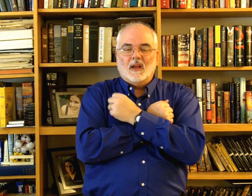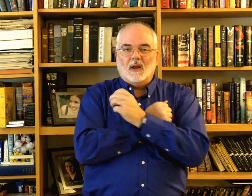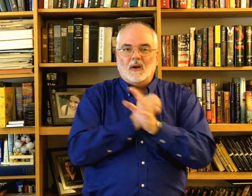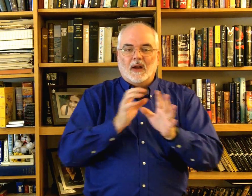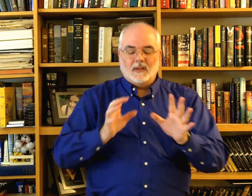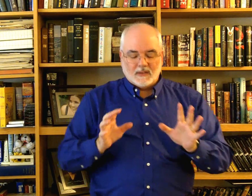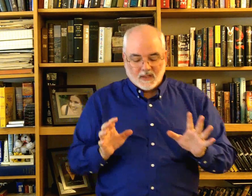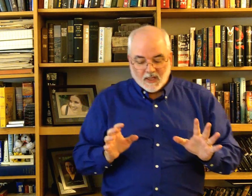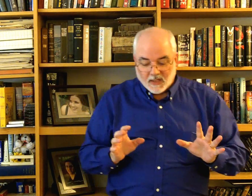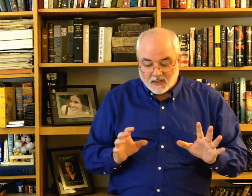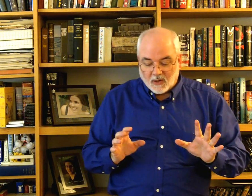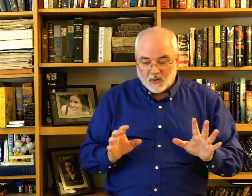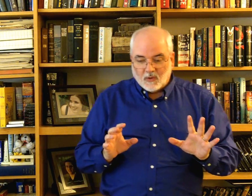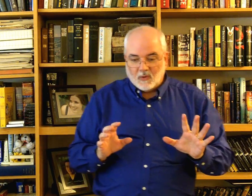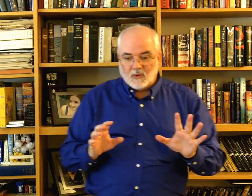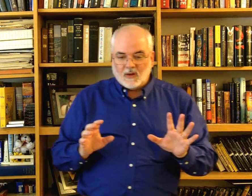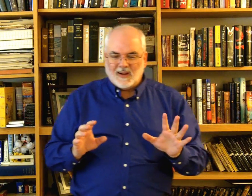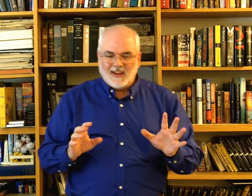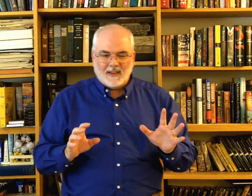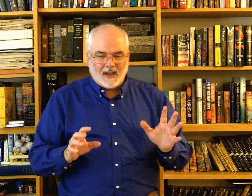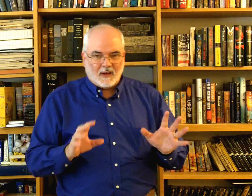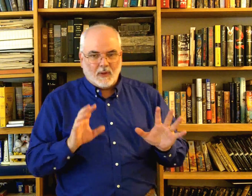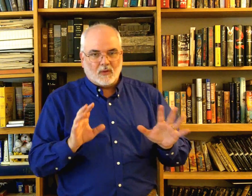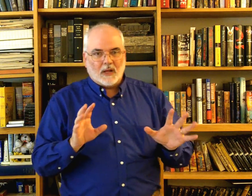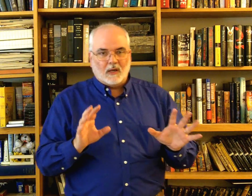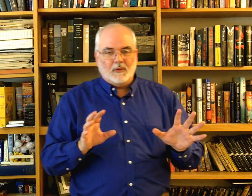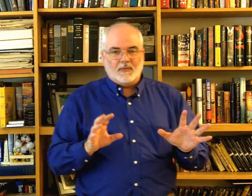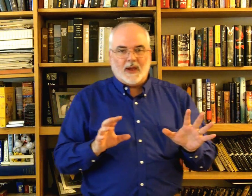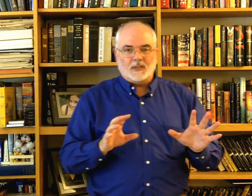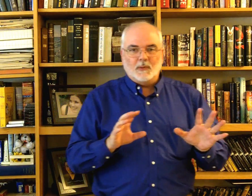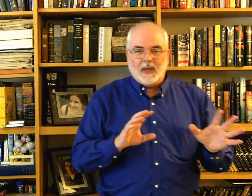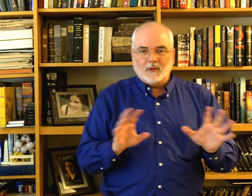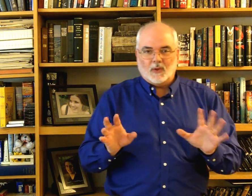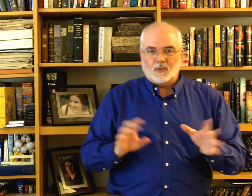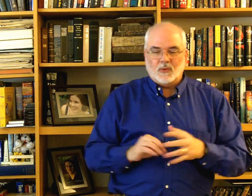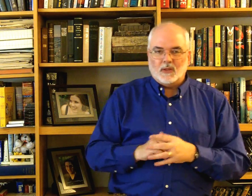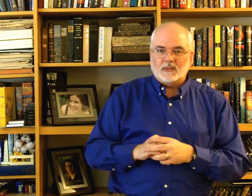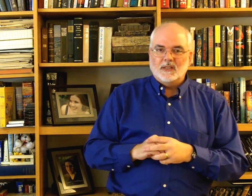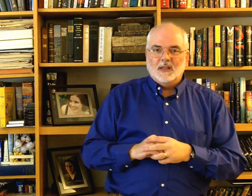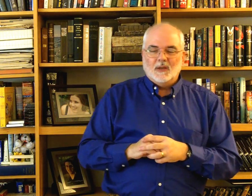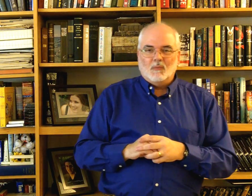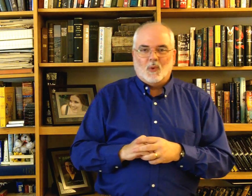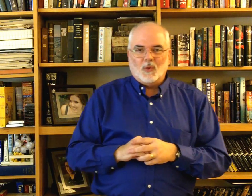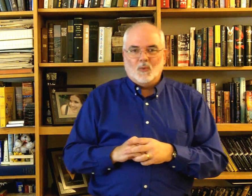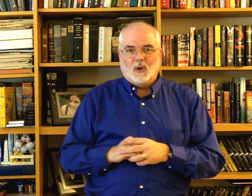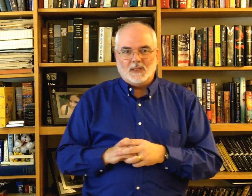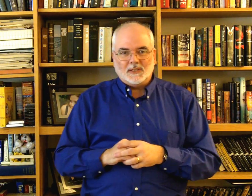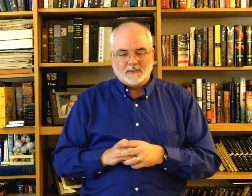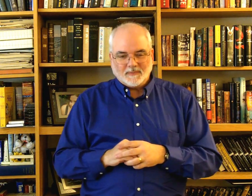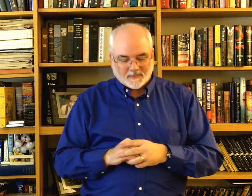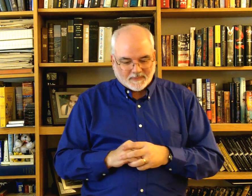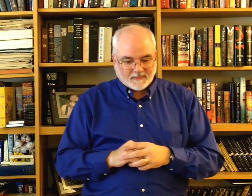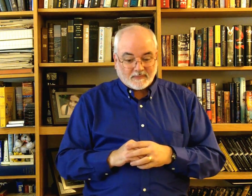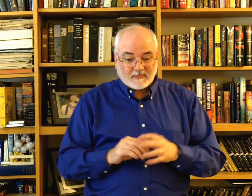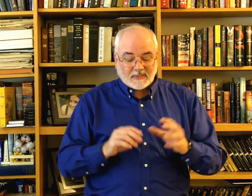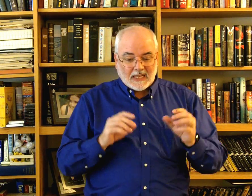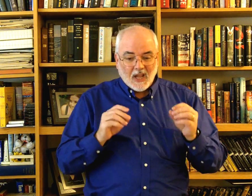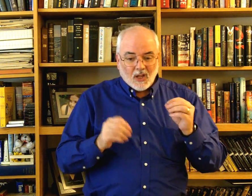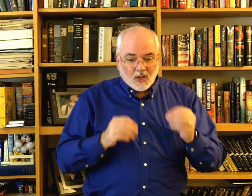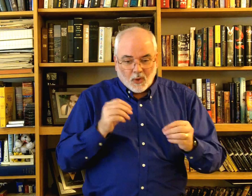All right. So I think I went through that a little bit fast. You may have to go through this more than once. Go